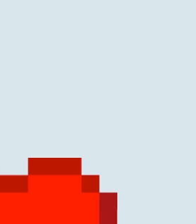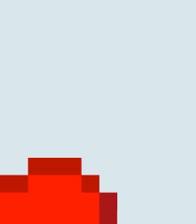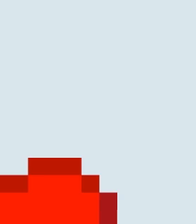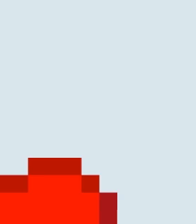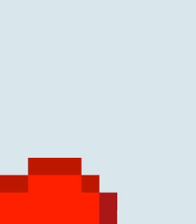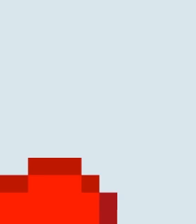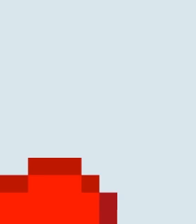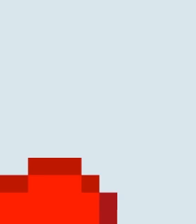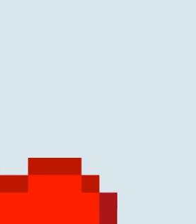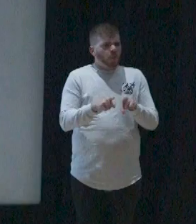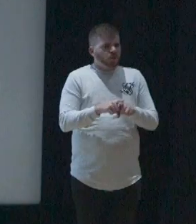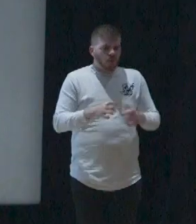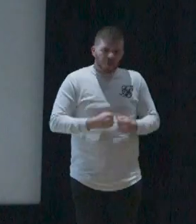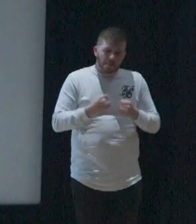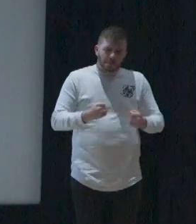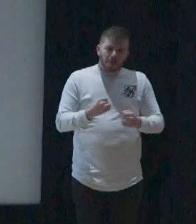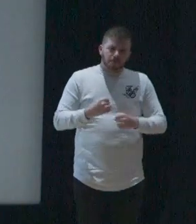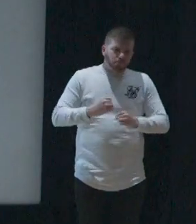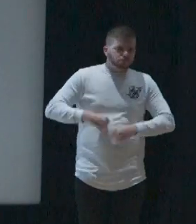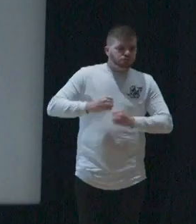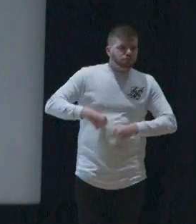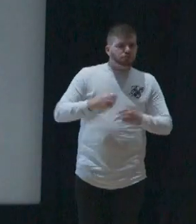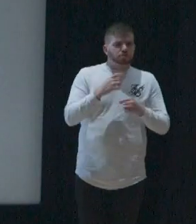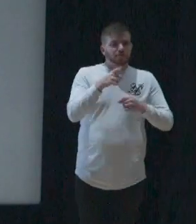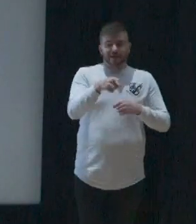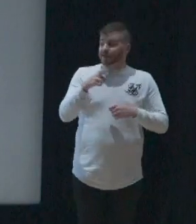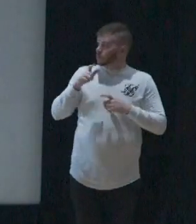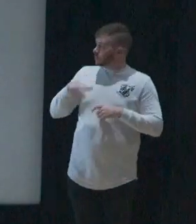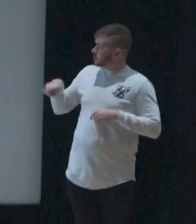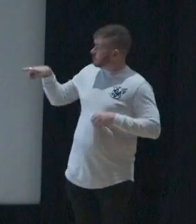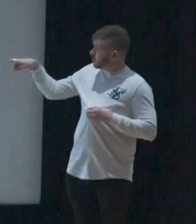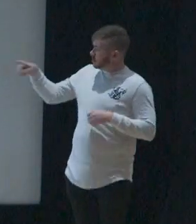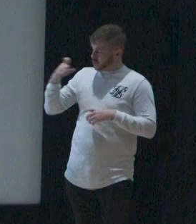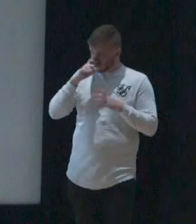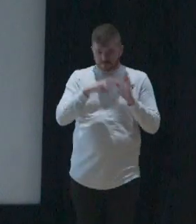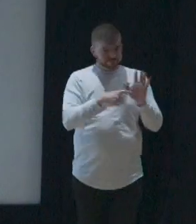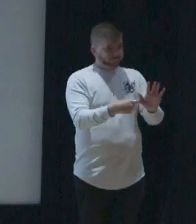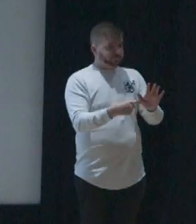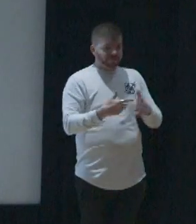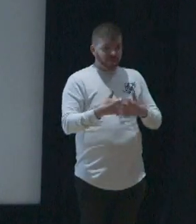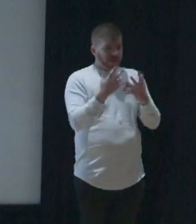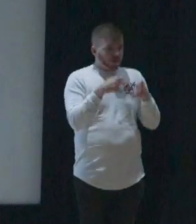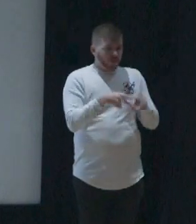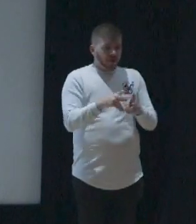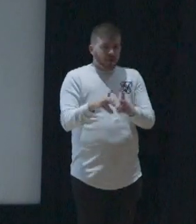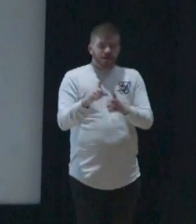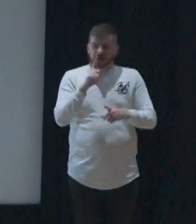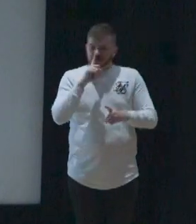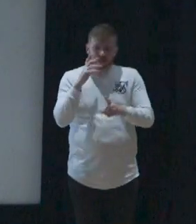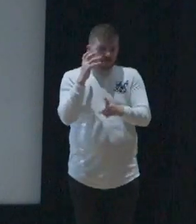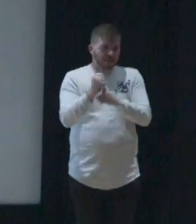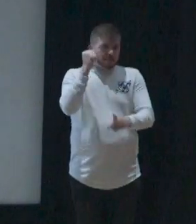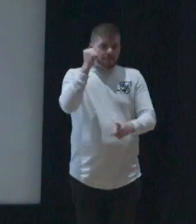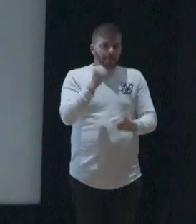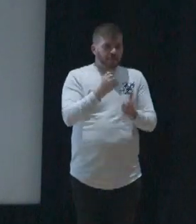highwaywoman a charging stallion power-up. Now, this power-up could have been depicted, to be honest, in any number of ways. It's basically just something that strikes